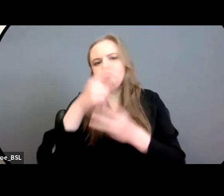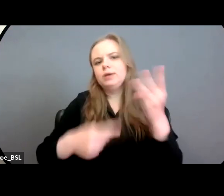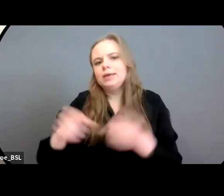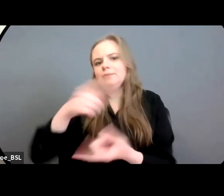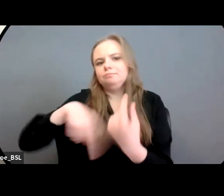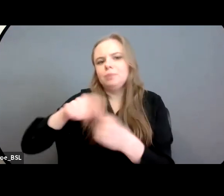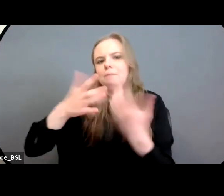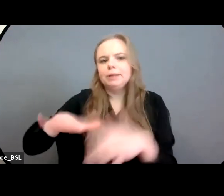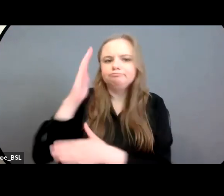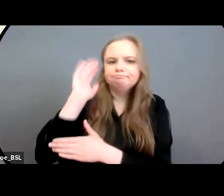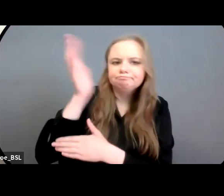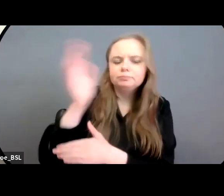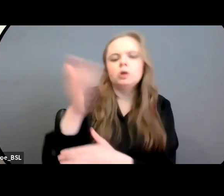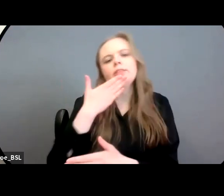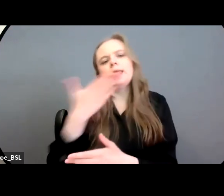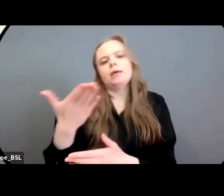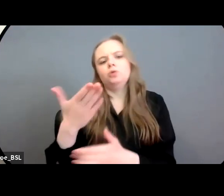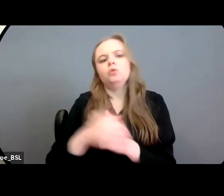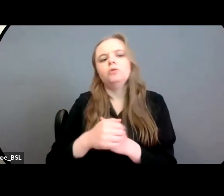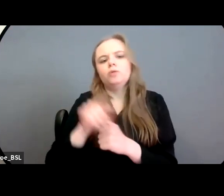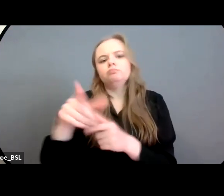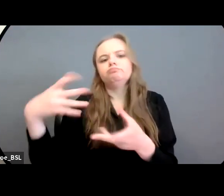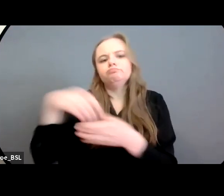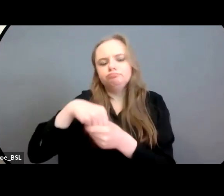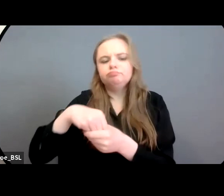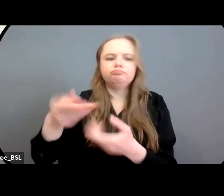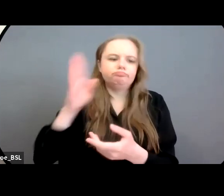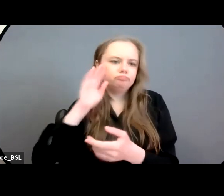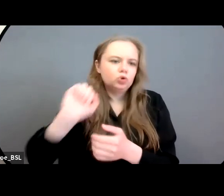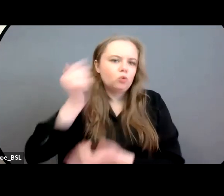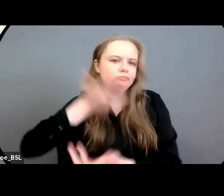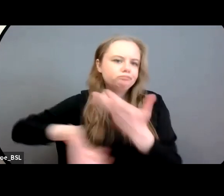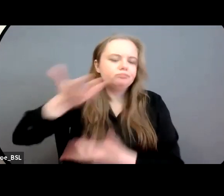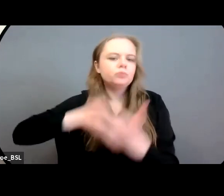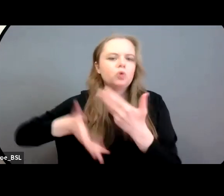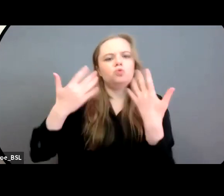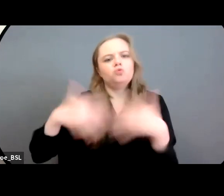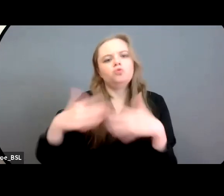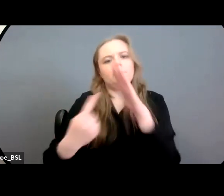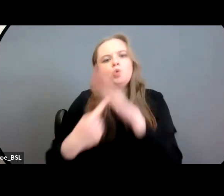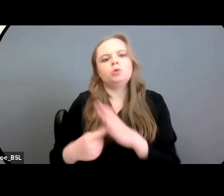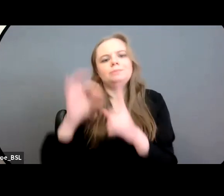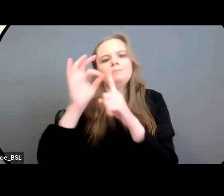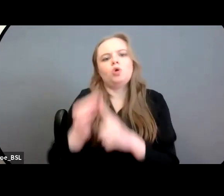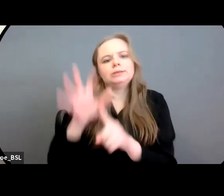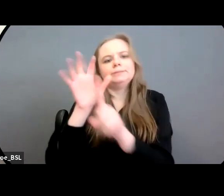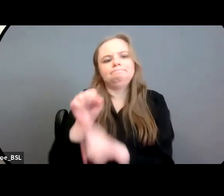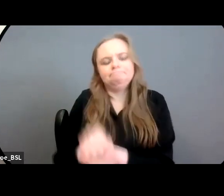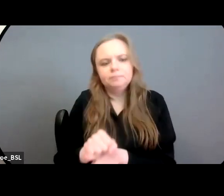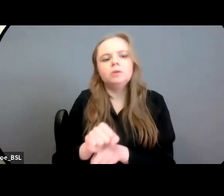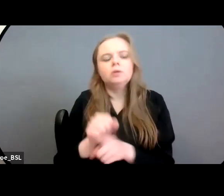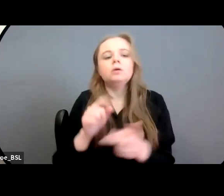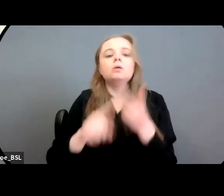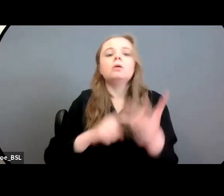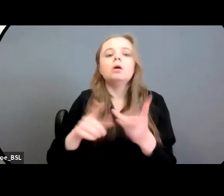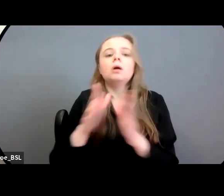excellent contributions. And it's been really interesting just hearing your reflections, and some really important points were drawn up there. And a big thank